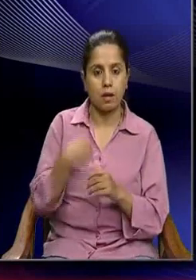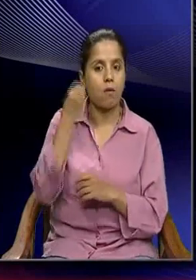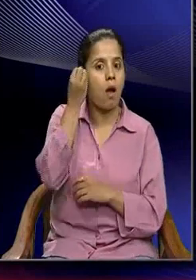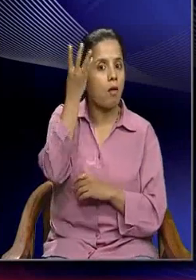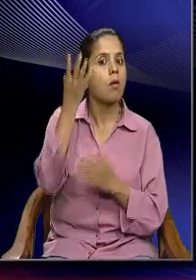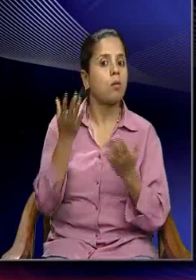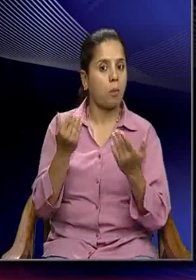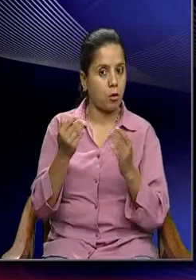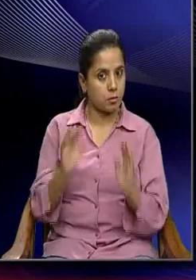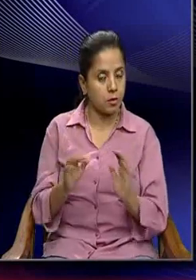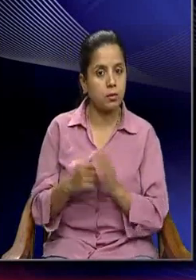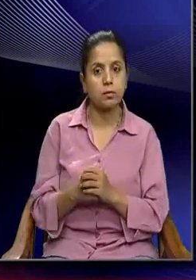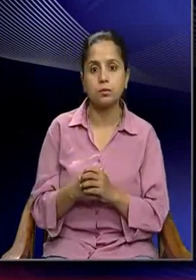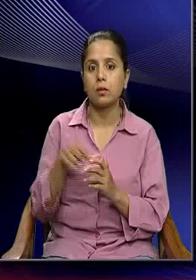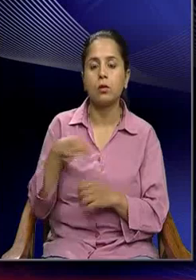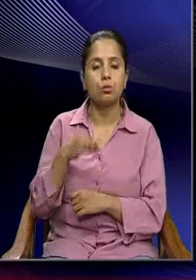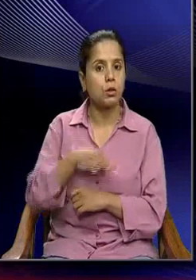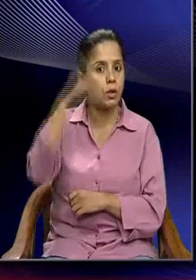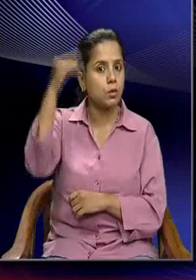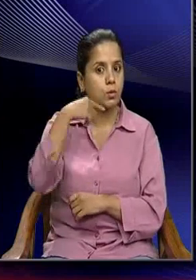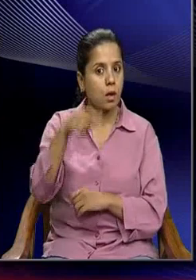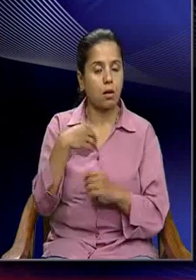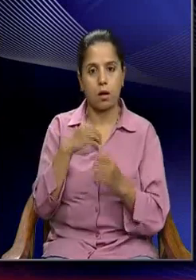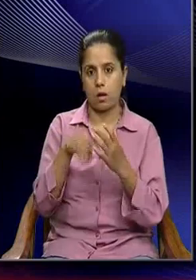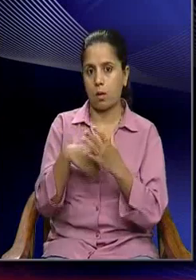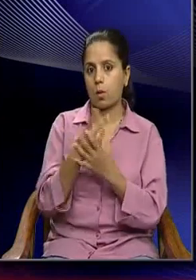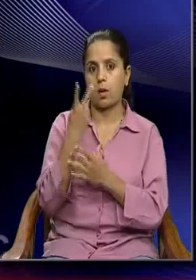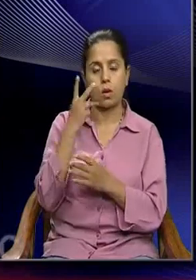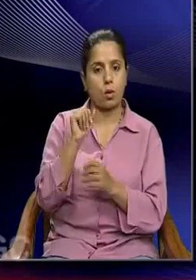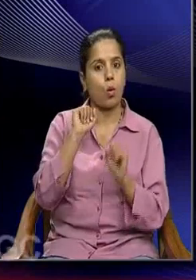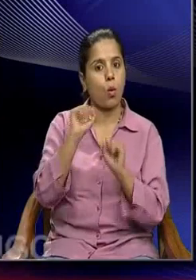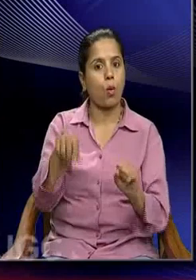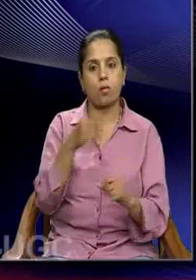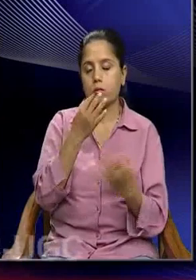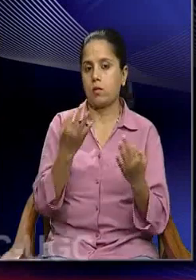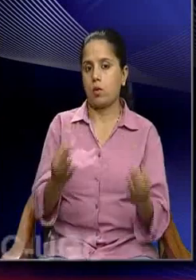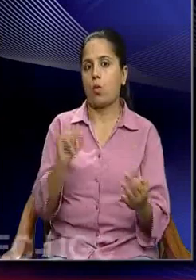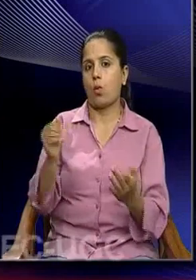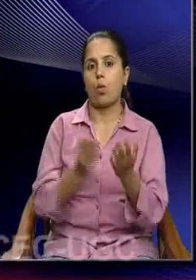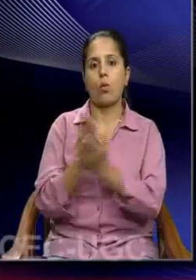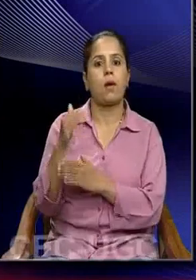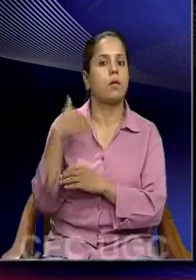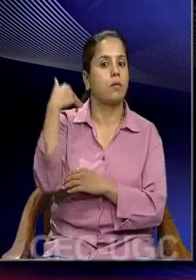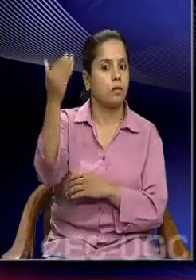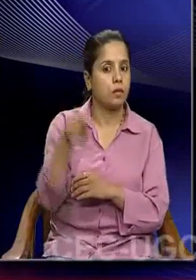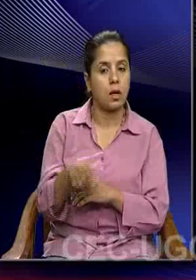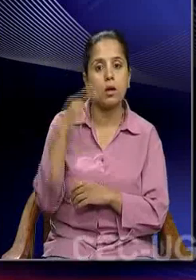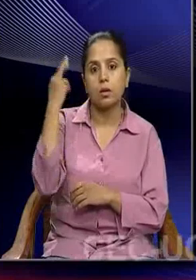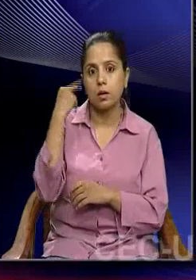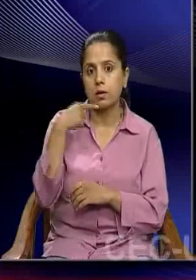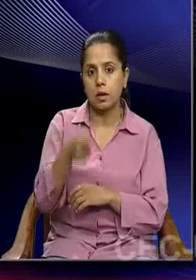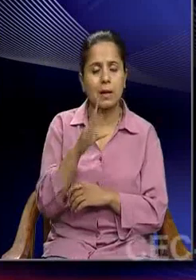self-awareness and spiritual evolution of their yogic path. Therefore, this is